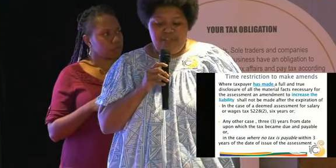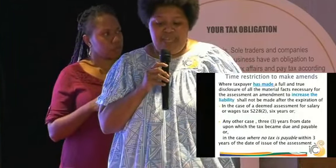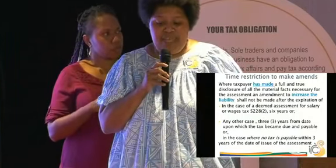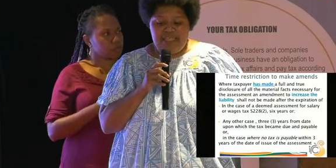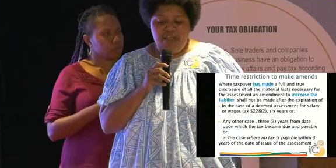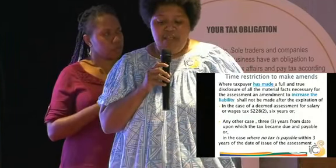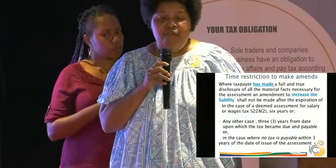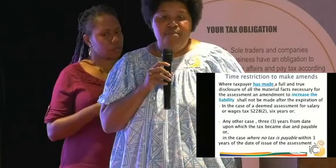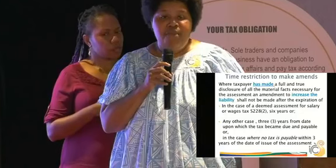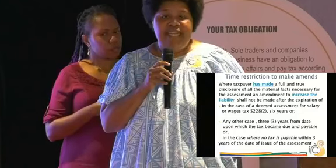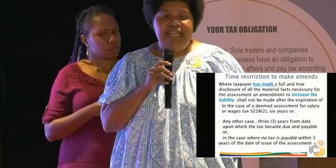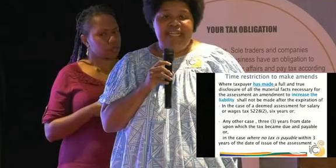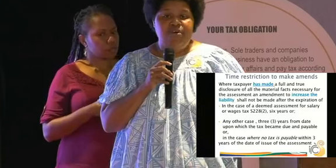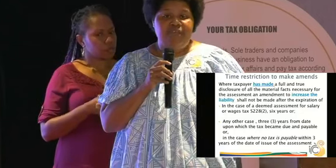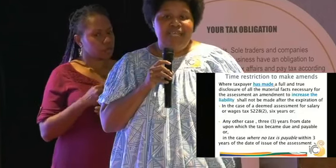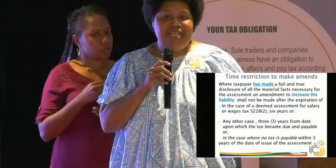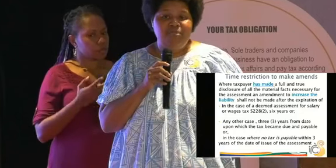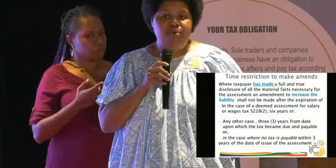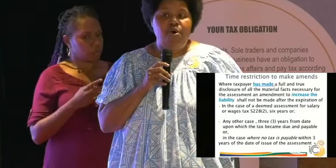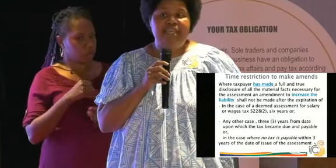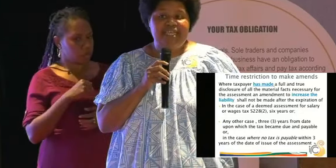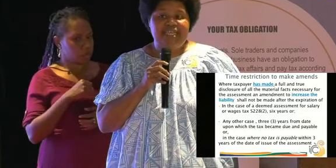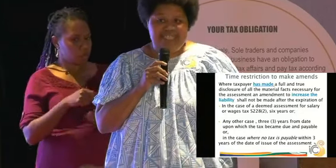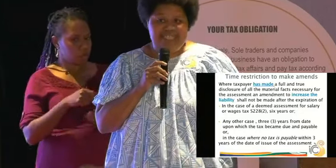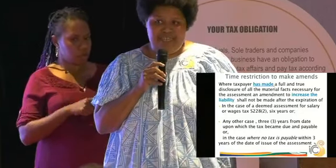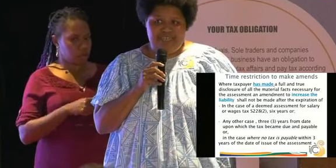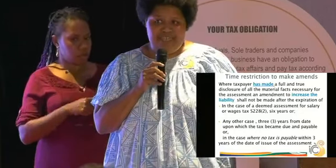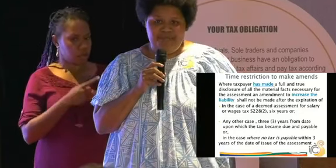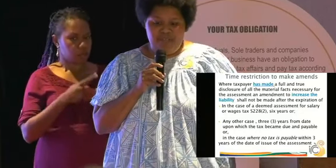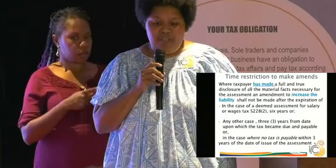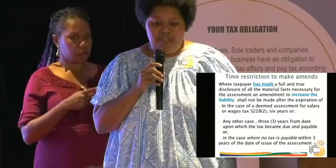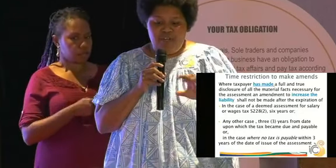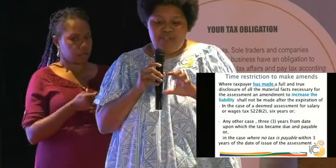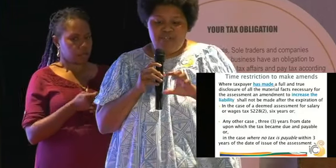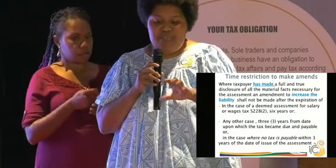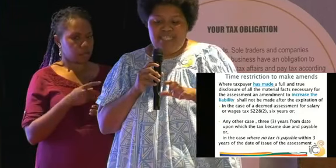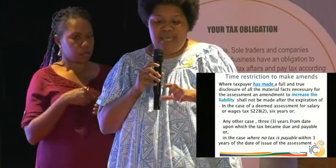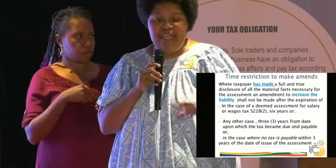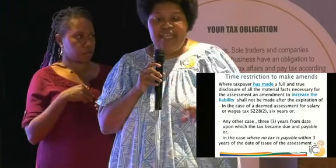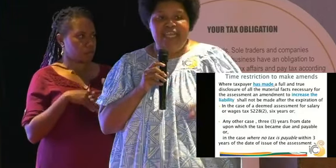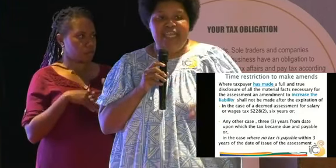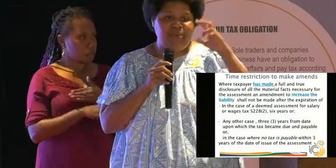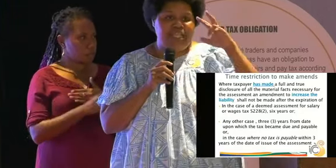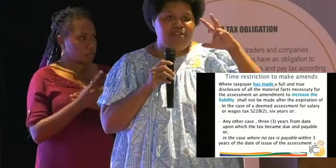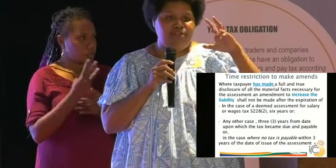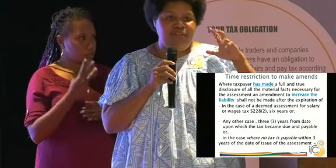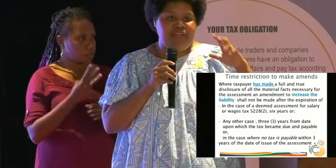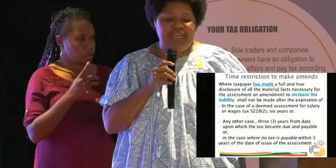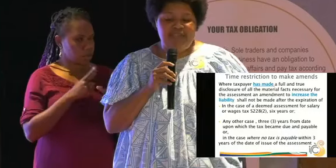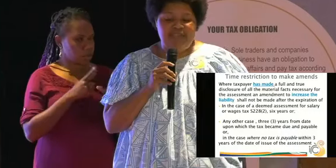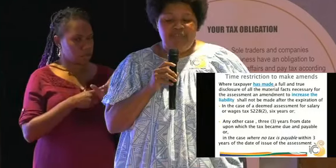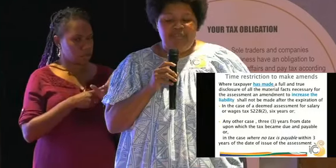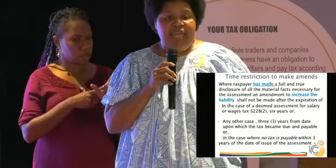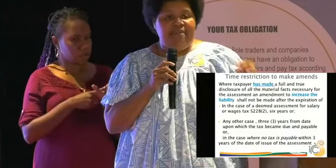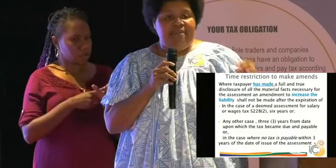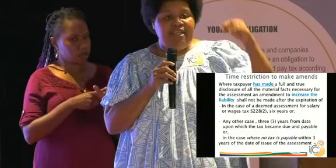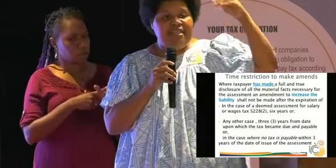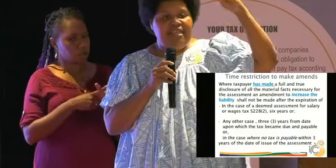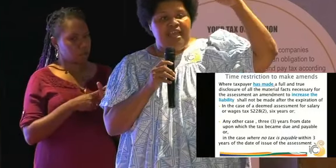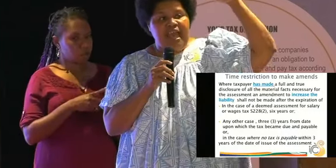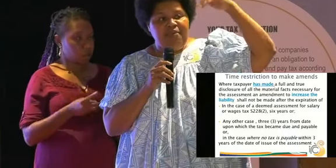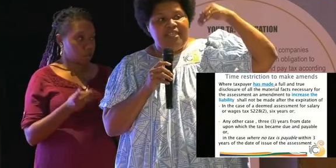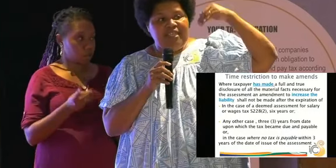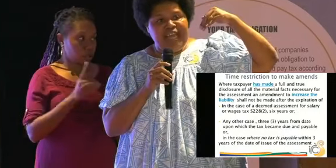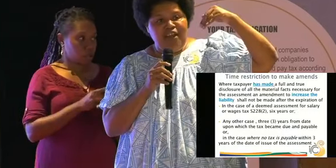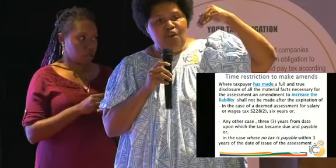within 3 years from the date of issue of the assessment. So there are two things happening here within those 3 years. If